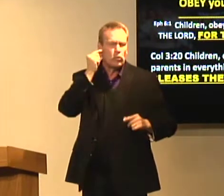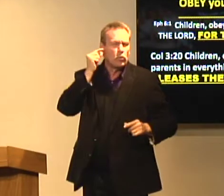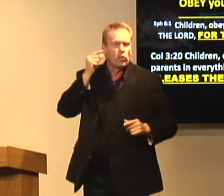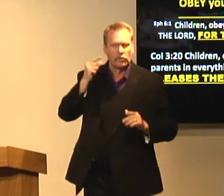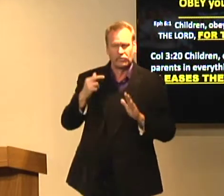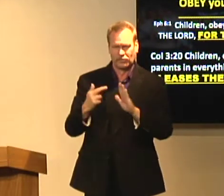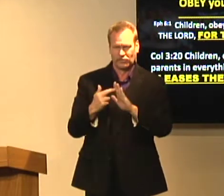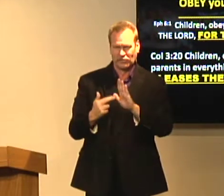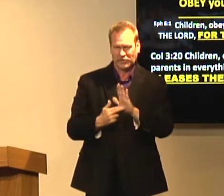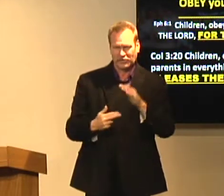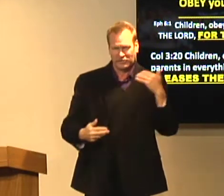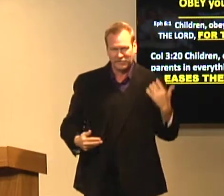These are